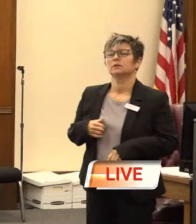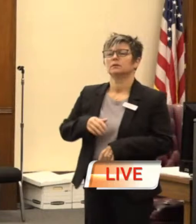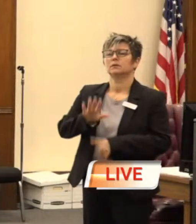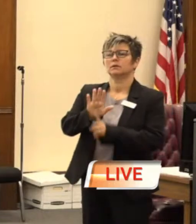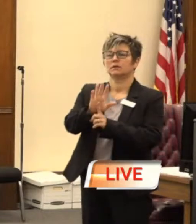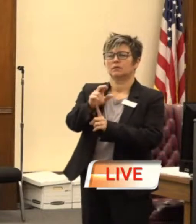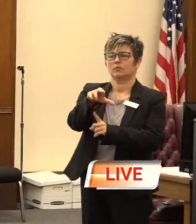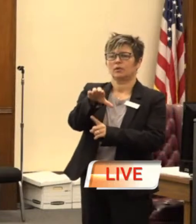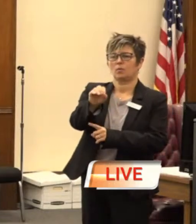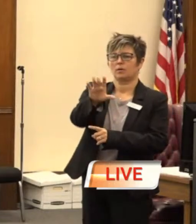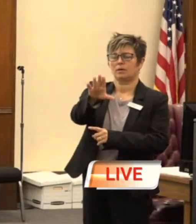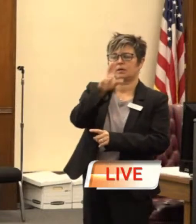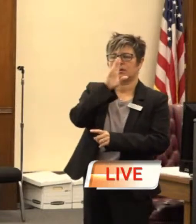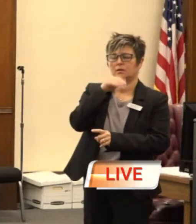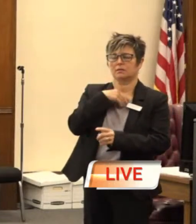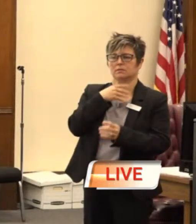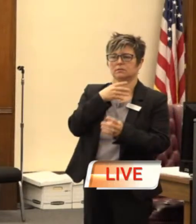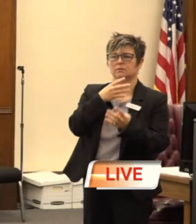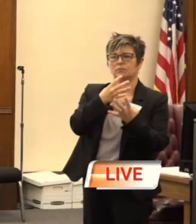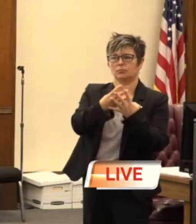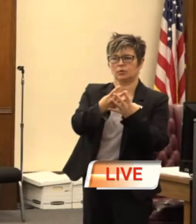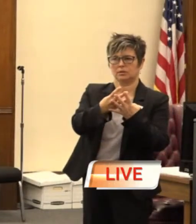prison records,